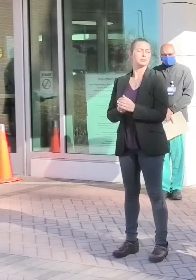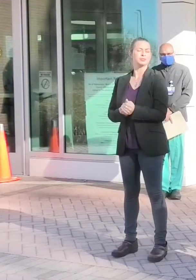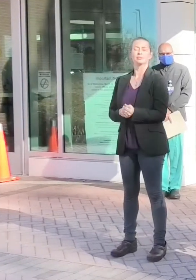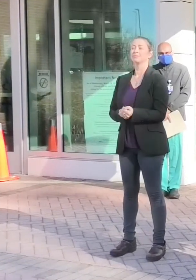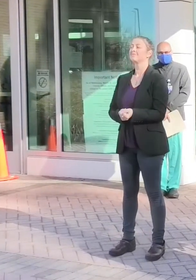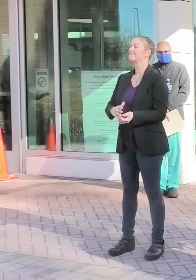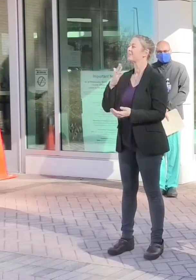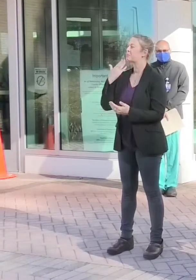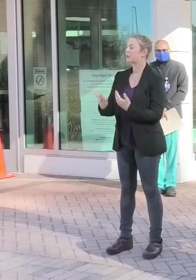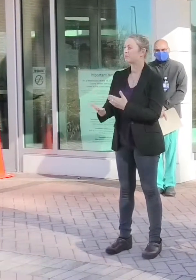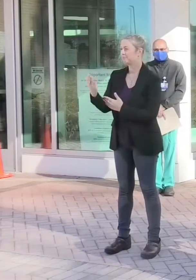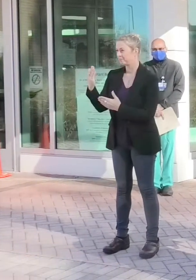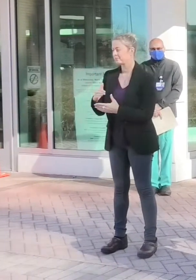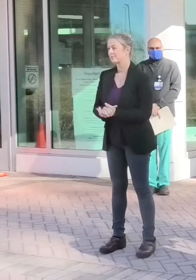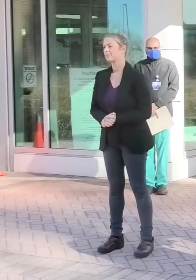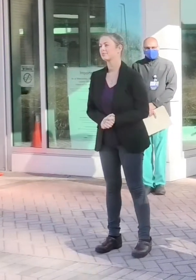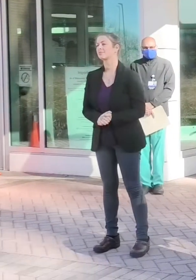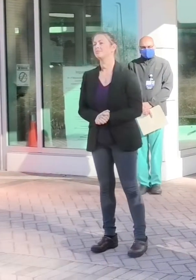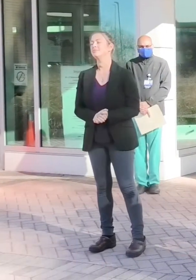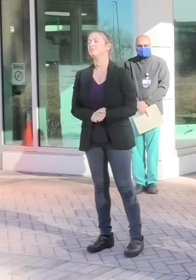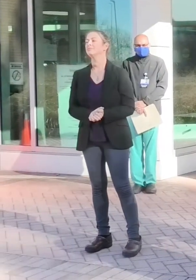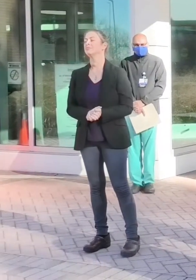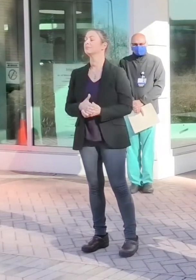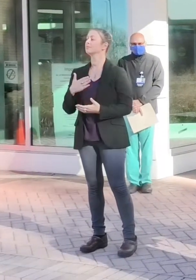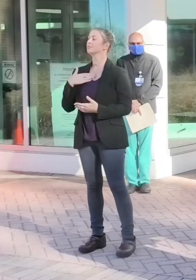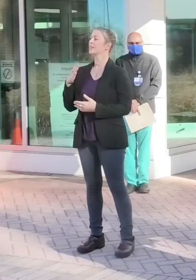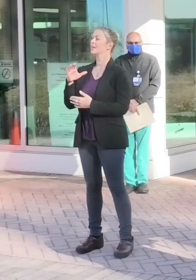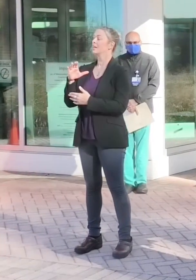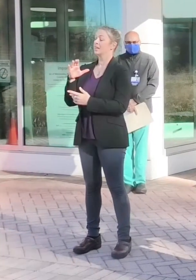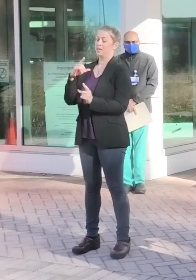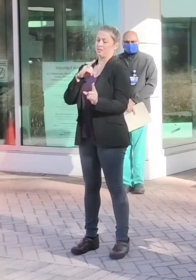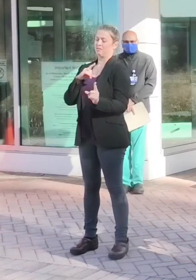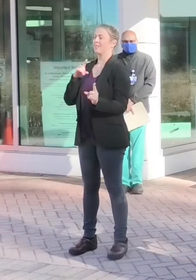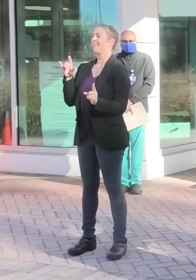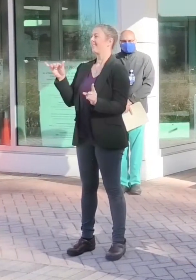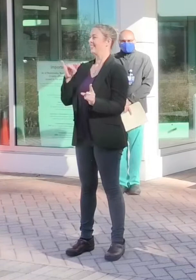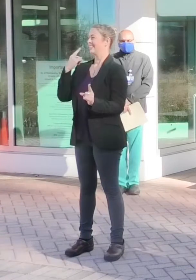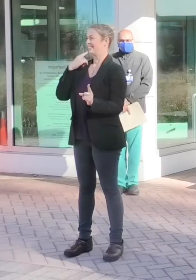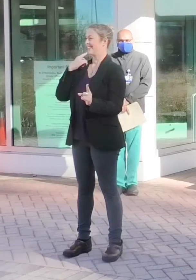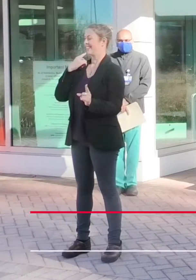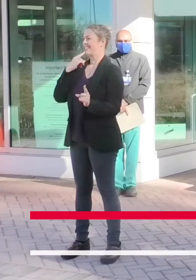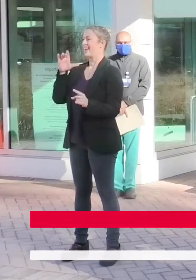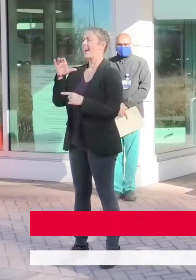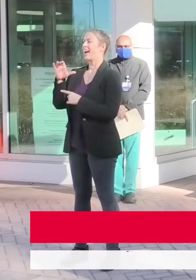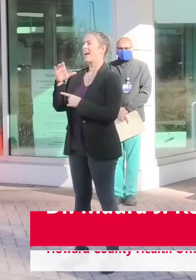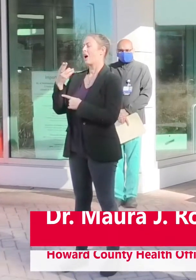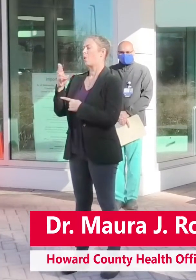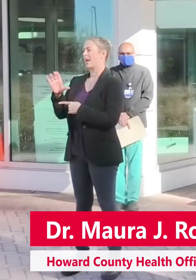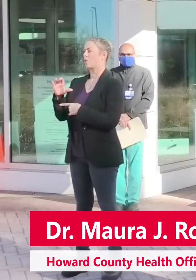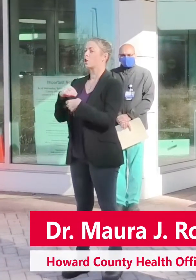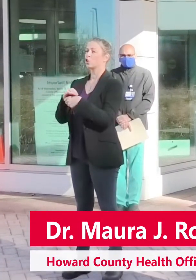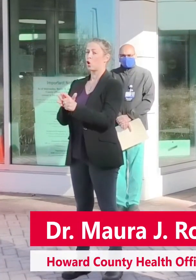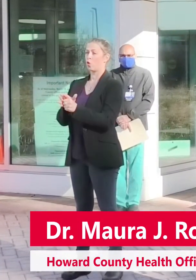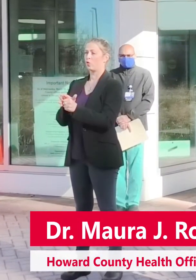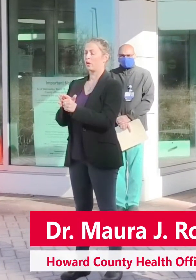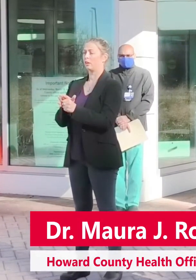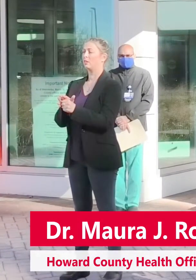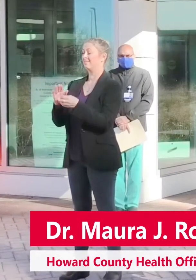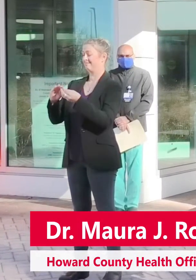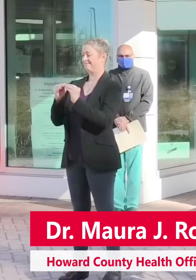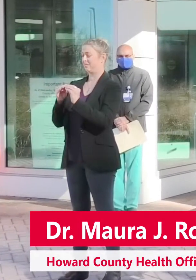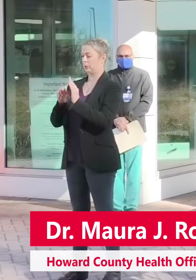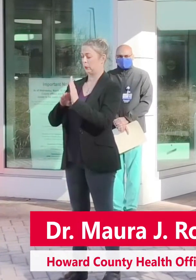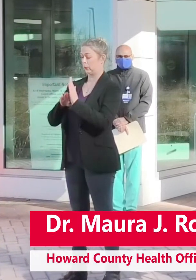Good morning. As the county executive outlined, Howard County's COVID metrics continue to rise